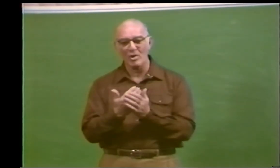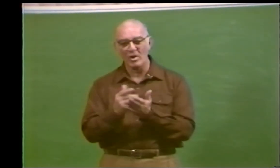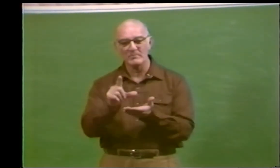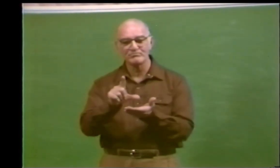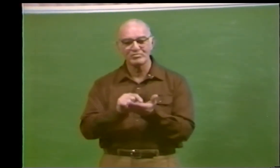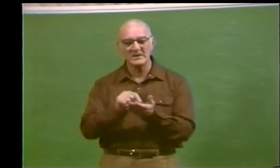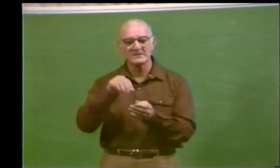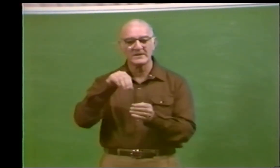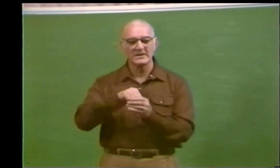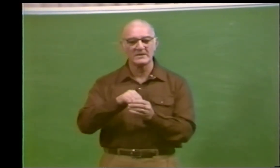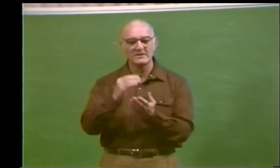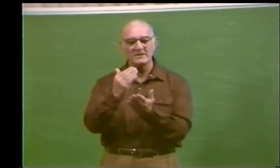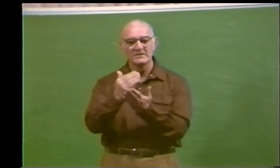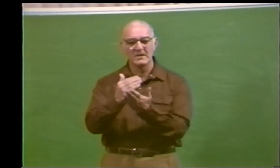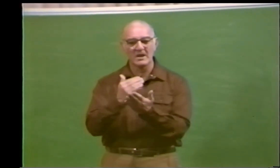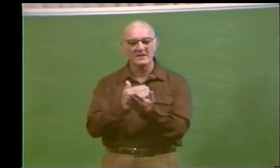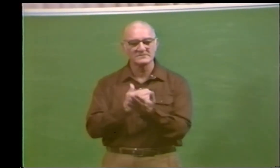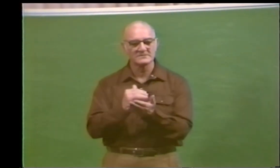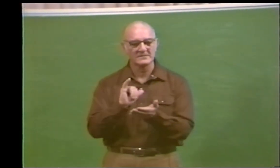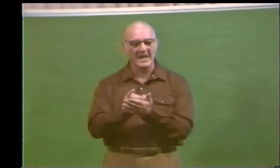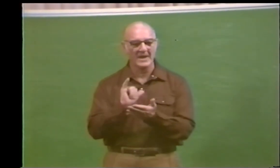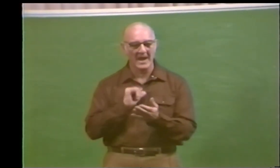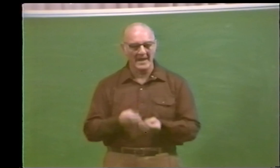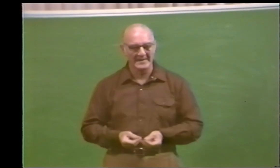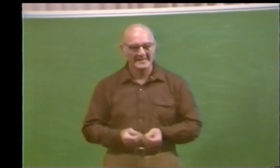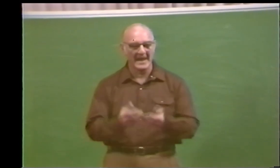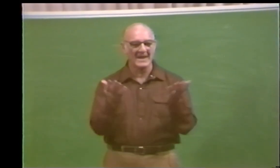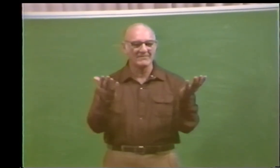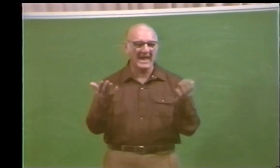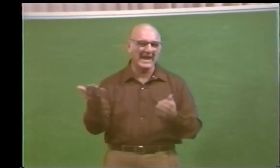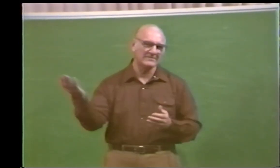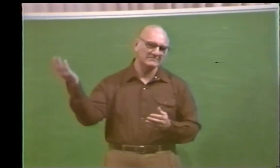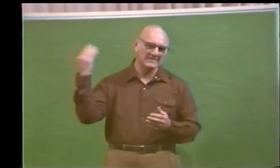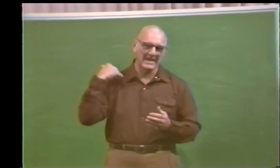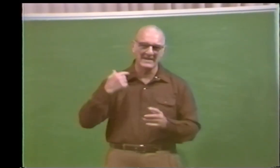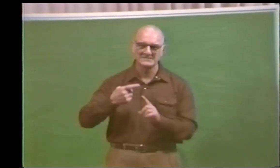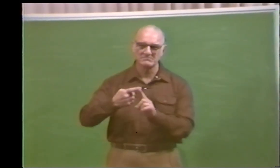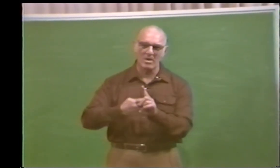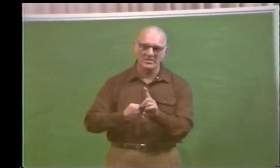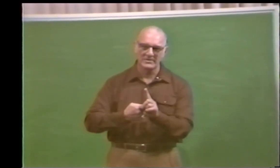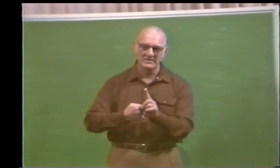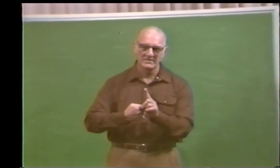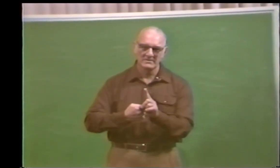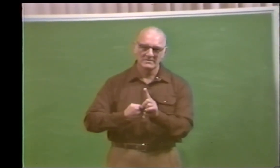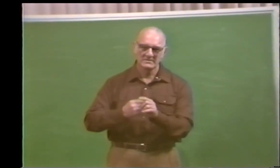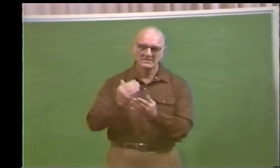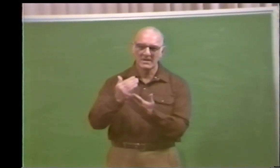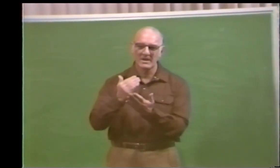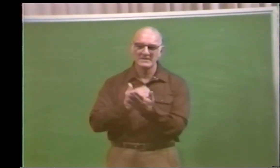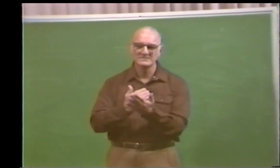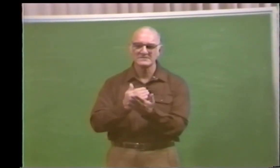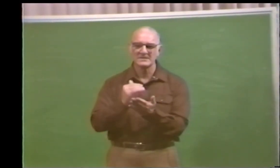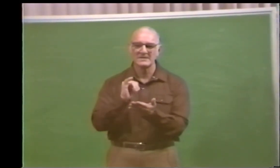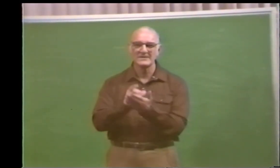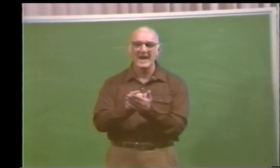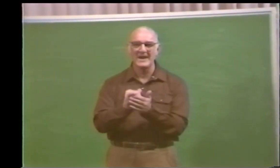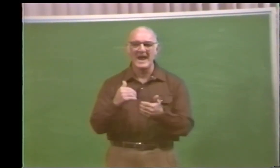all printed in the list that I gave out last month. The list that